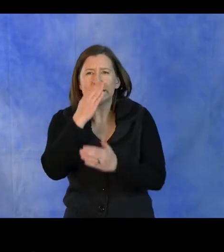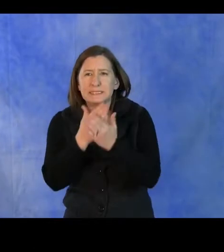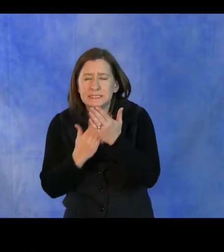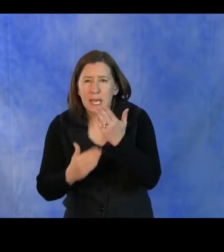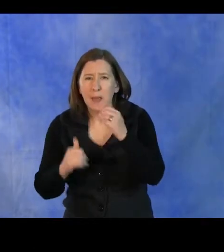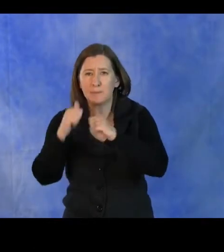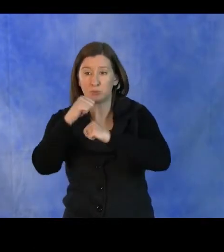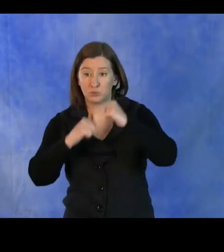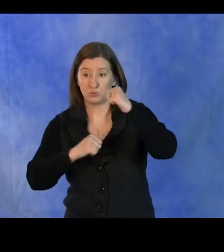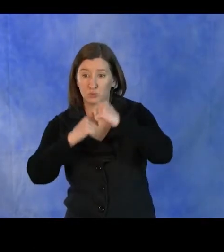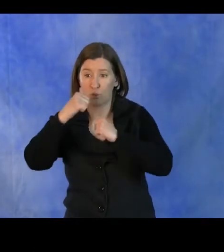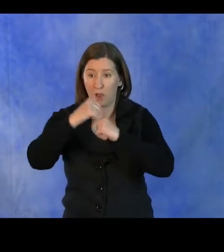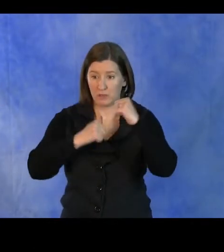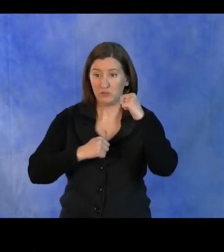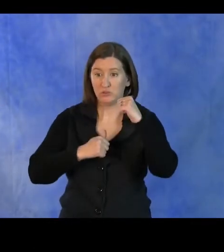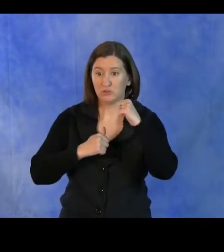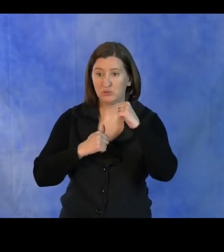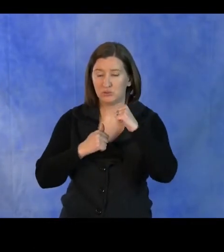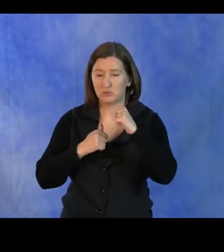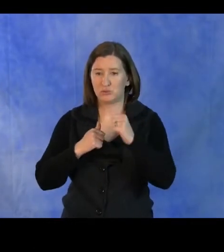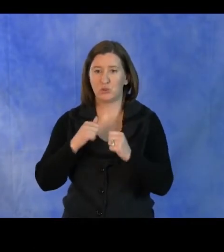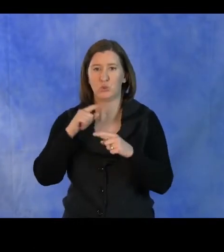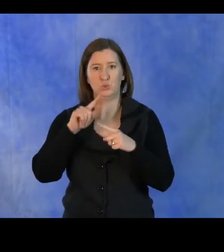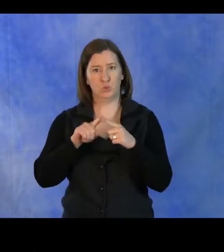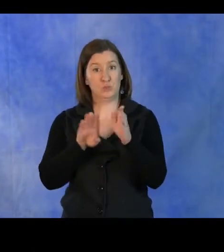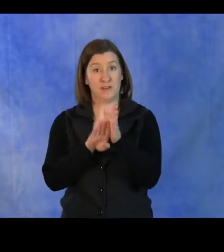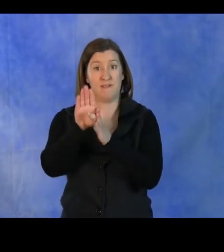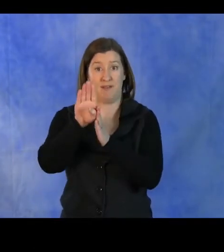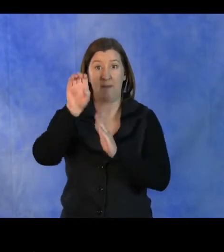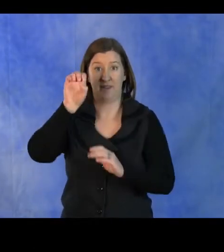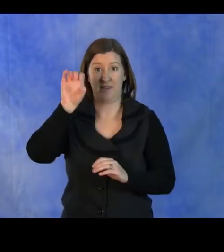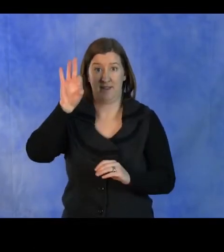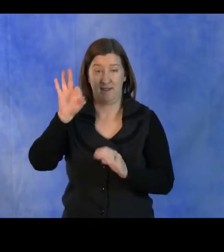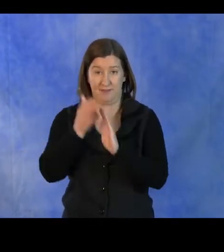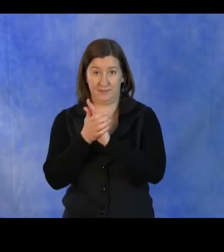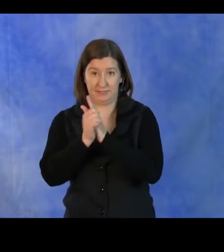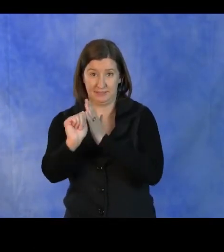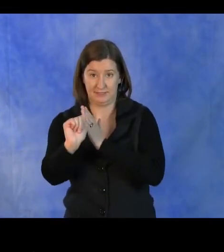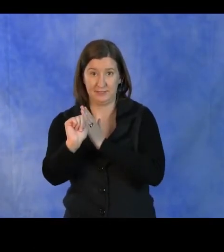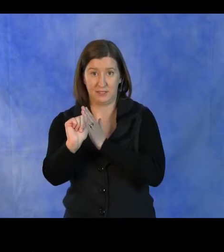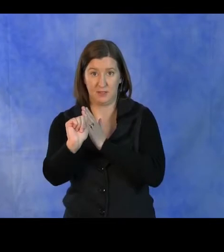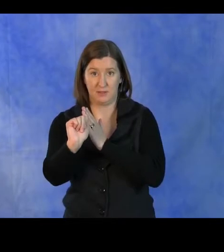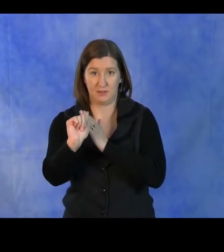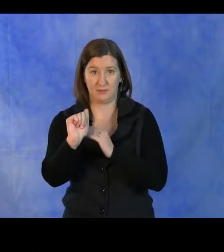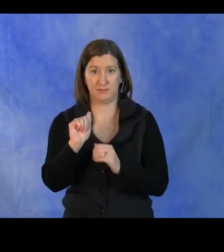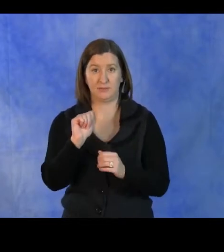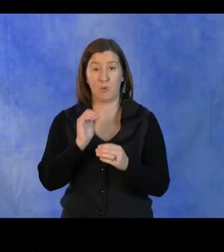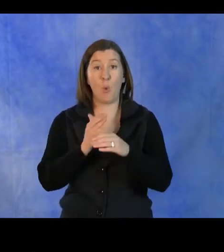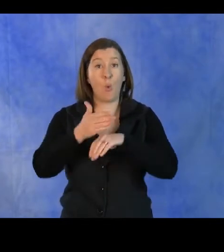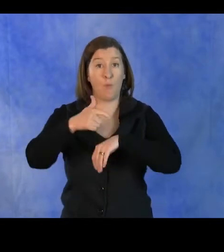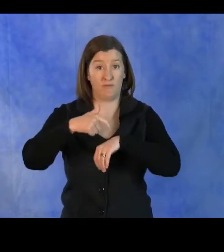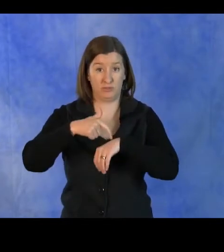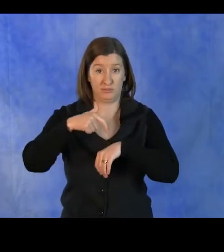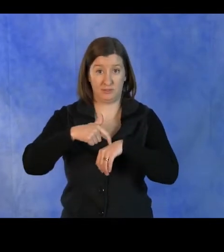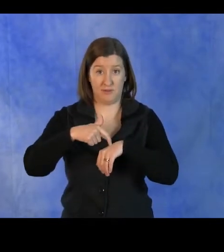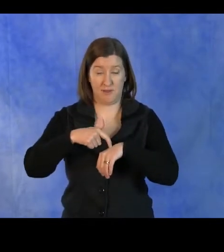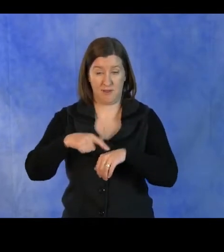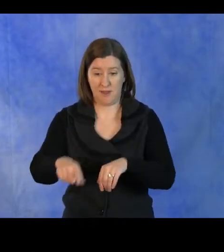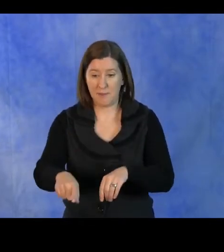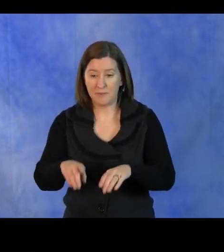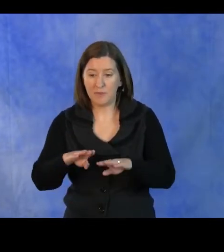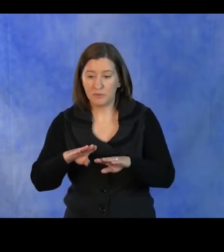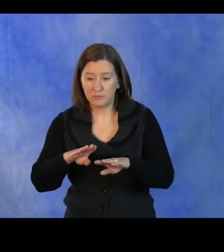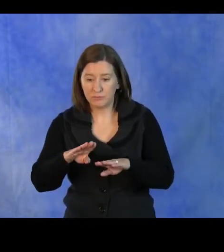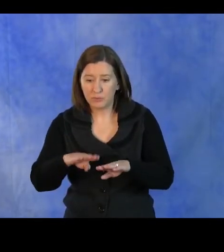So the adult gives the child some structure in order to develop those EF skills.